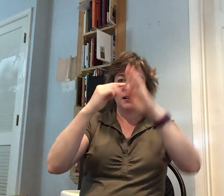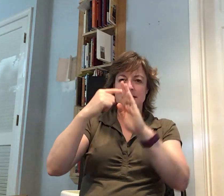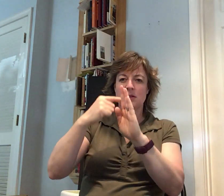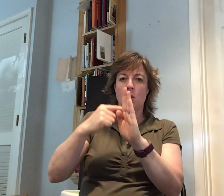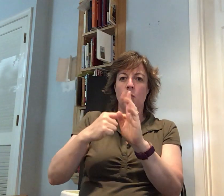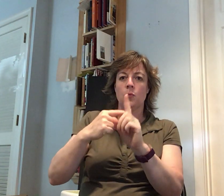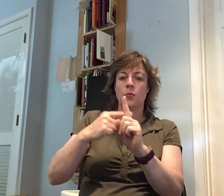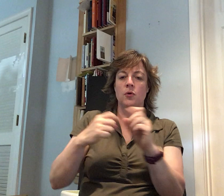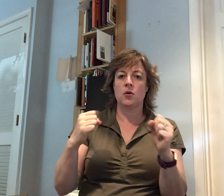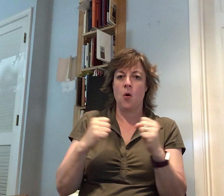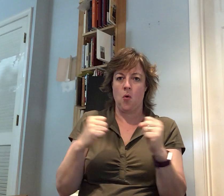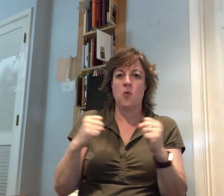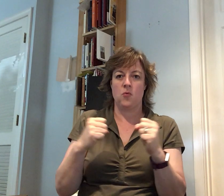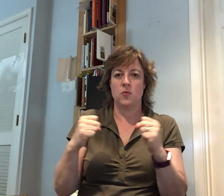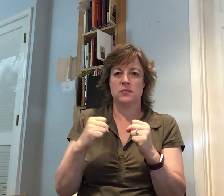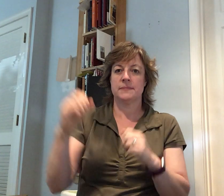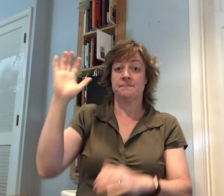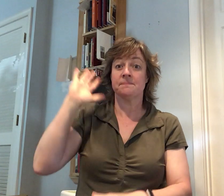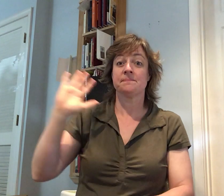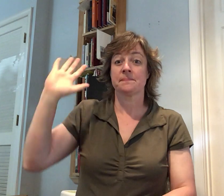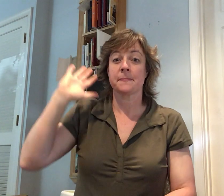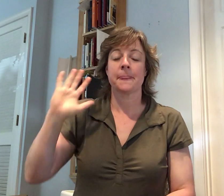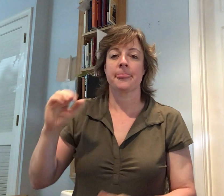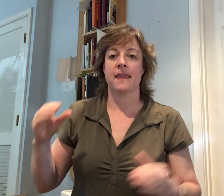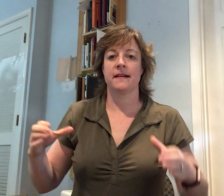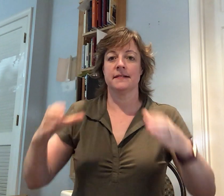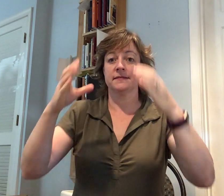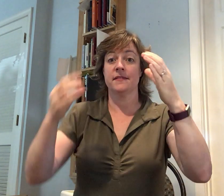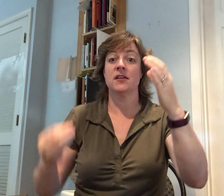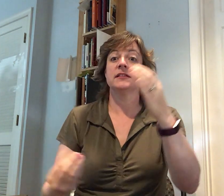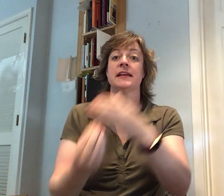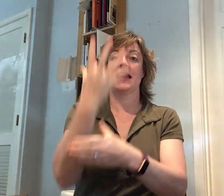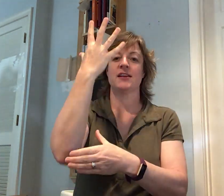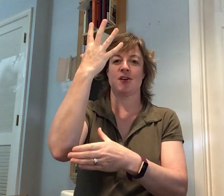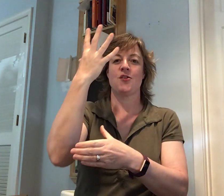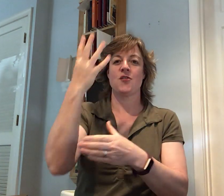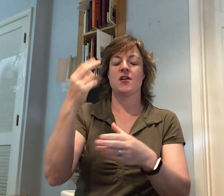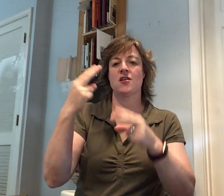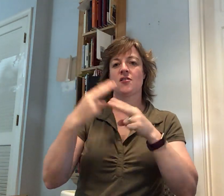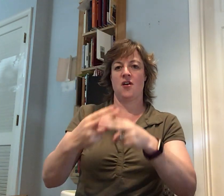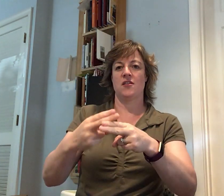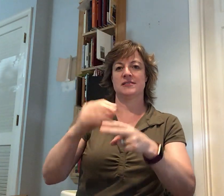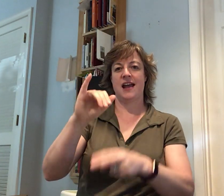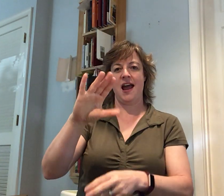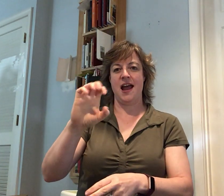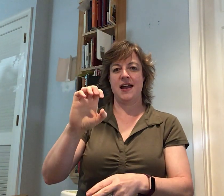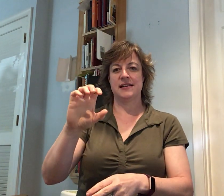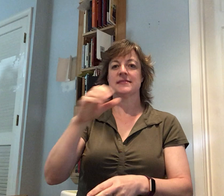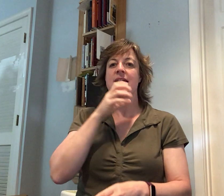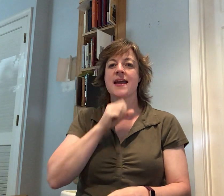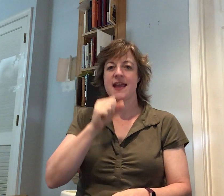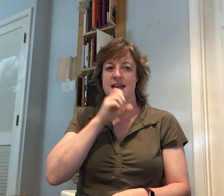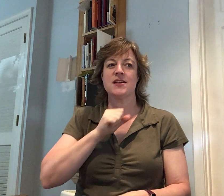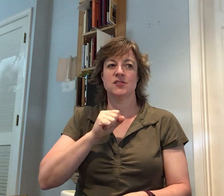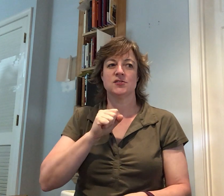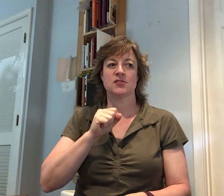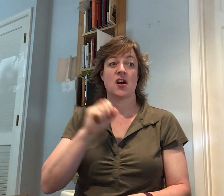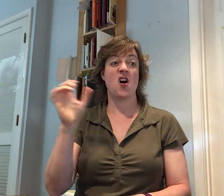volcanic explosions have caused many ice ages. Volcanic ash also poses a